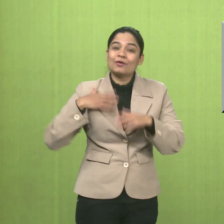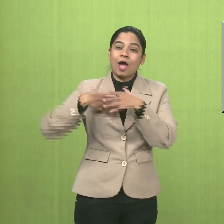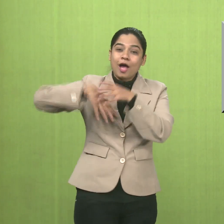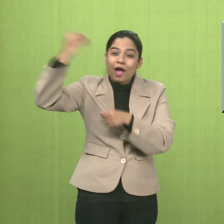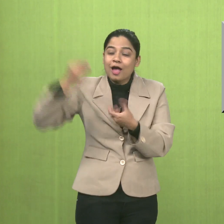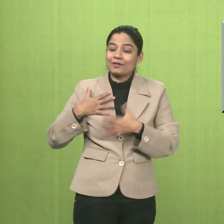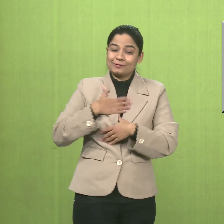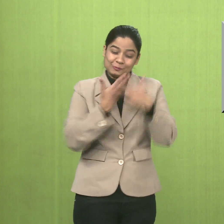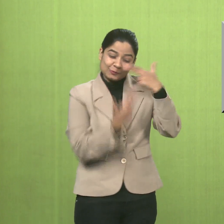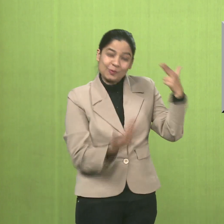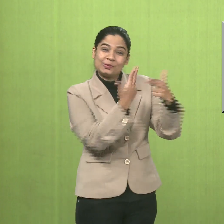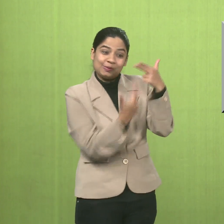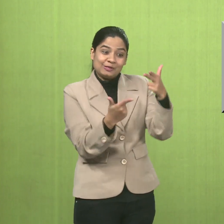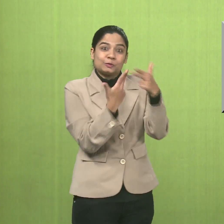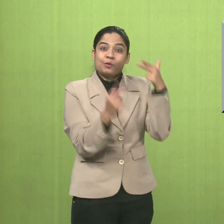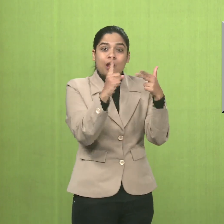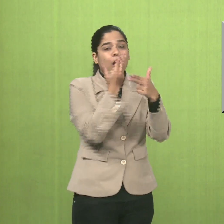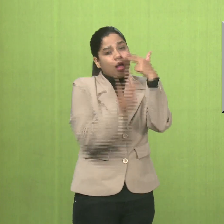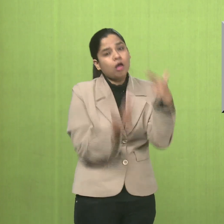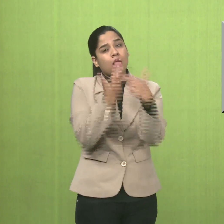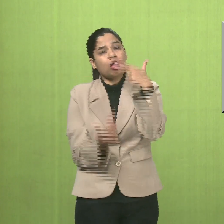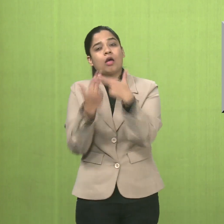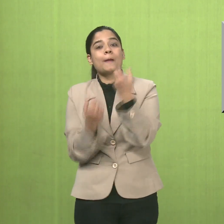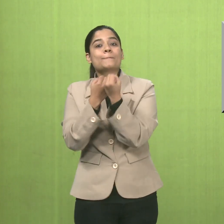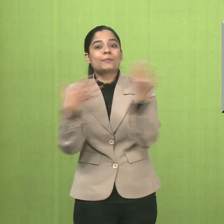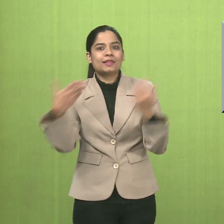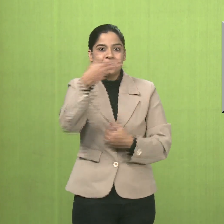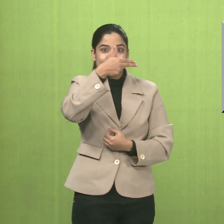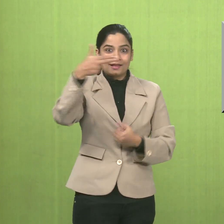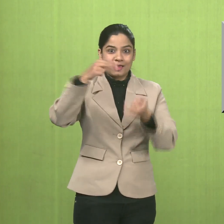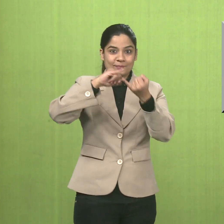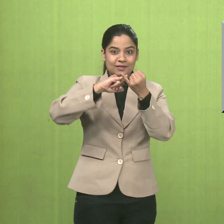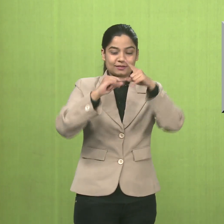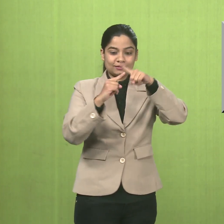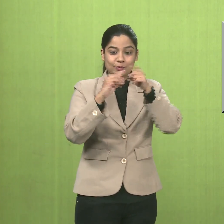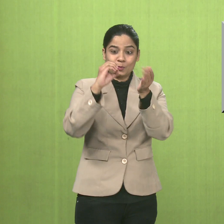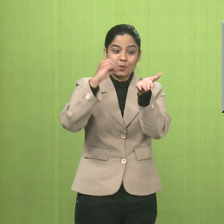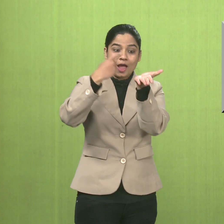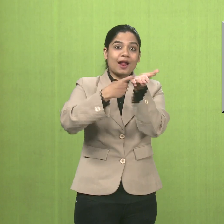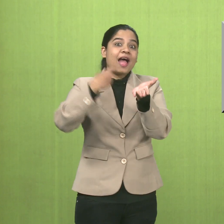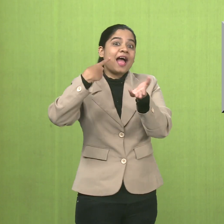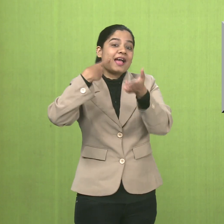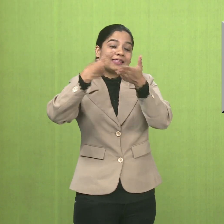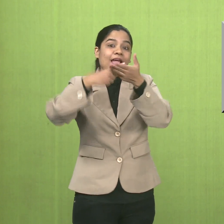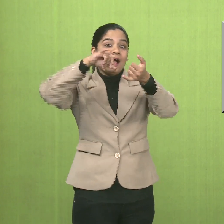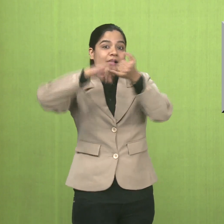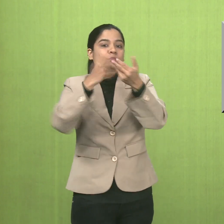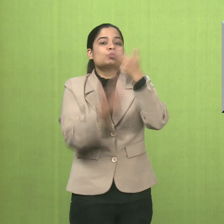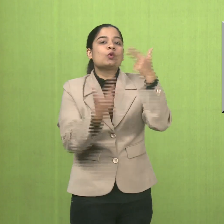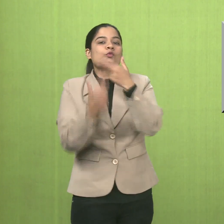this picture you can see the grandma is telling about her past stories, or something that is fiction can